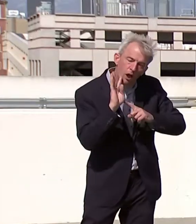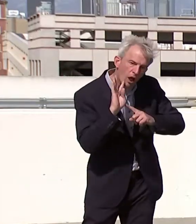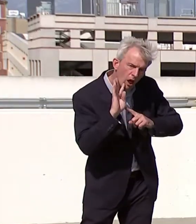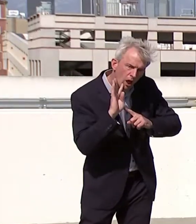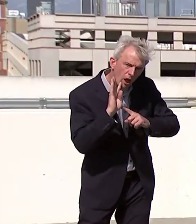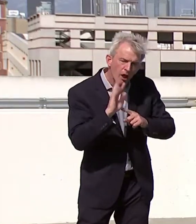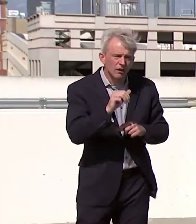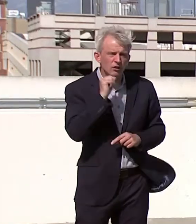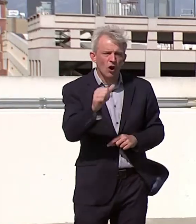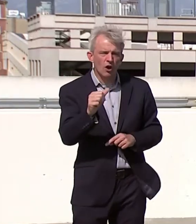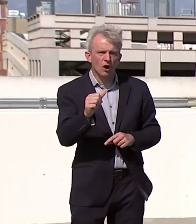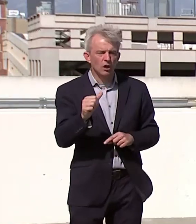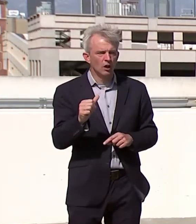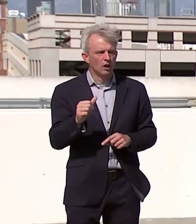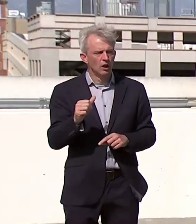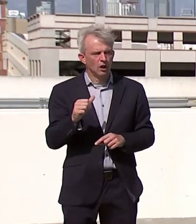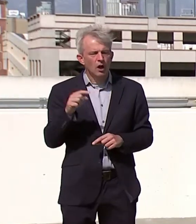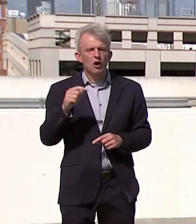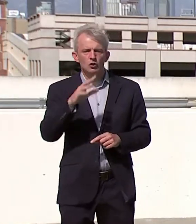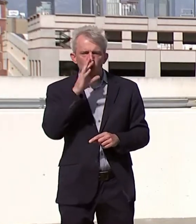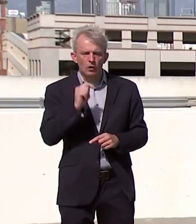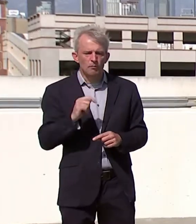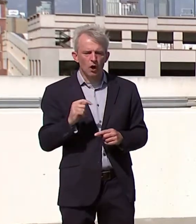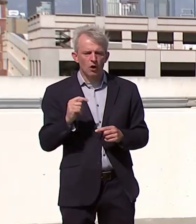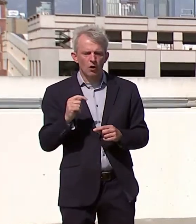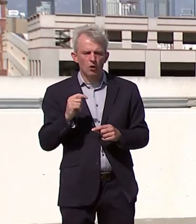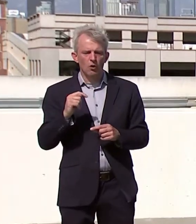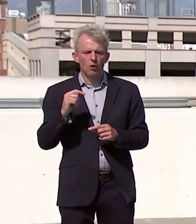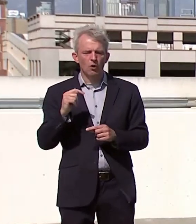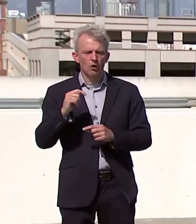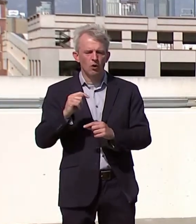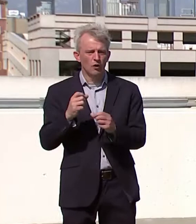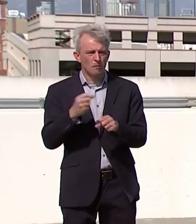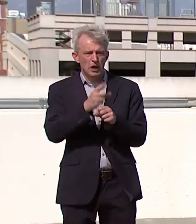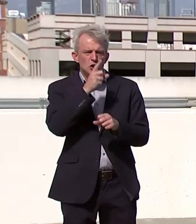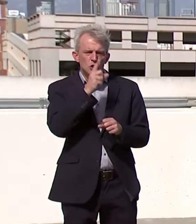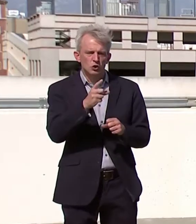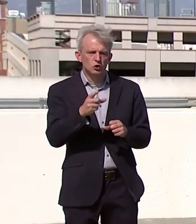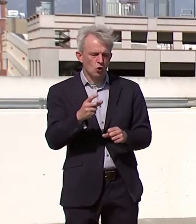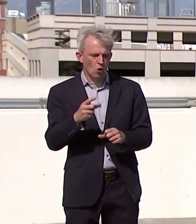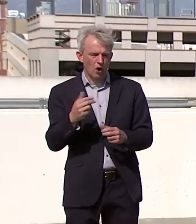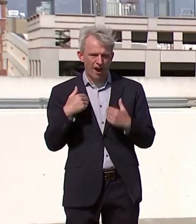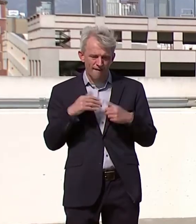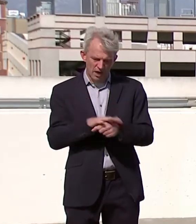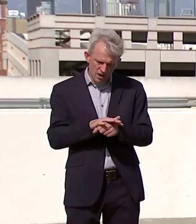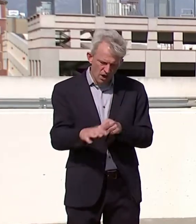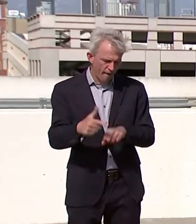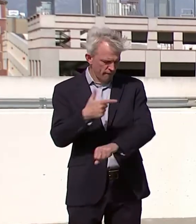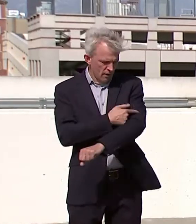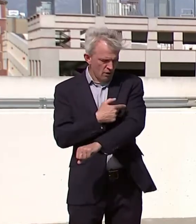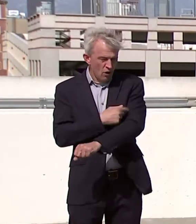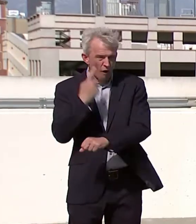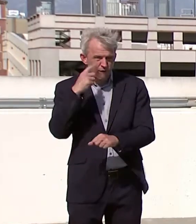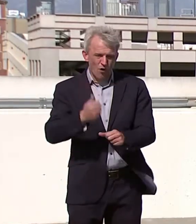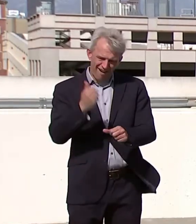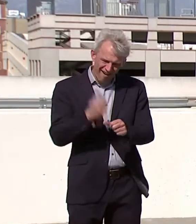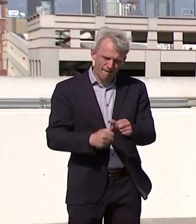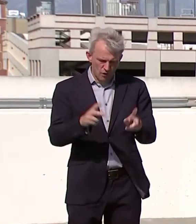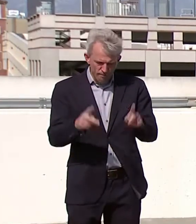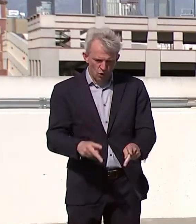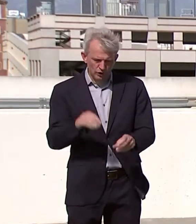sure that doses are prioritized and easily accessible for individuals, every individual in a hard-hit